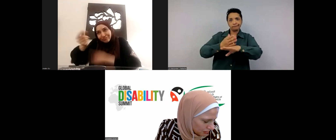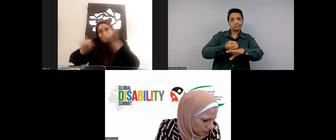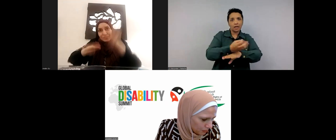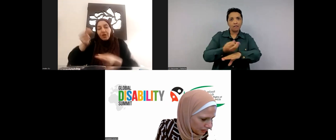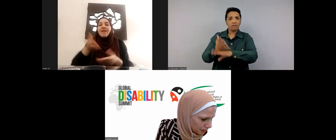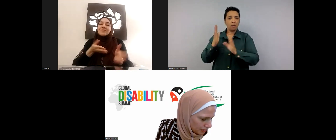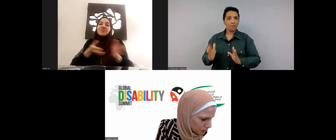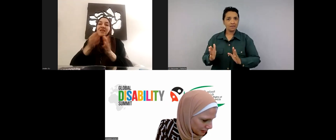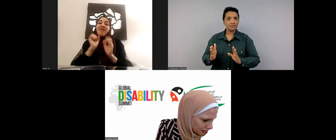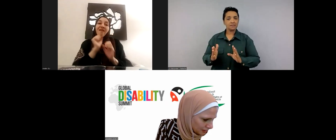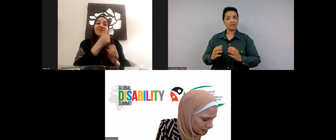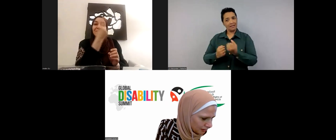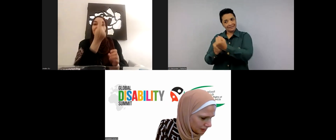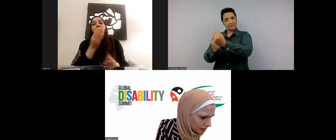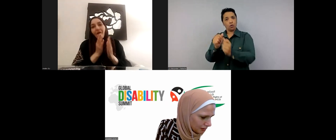disabilities,